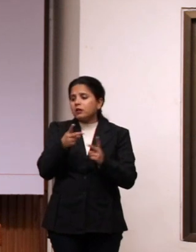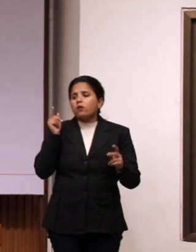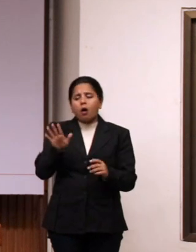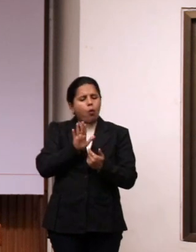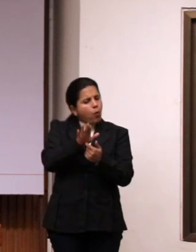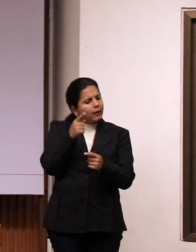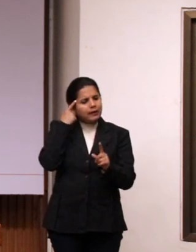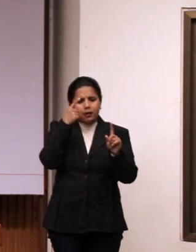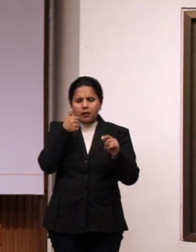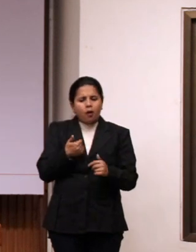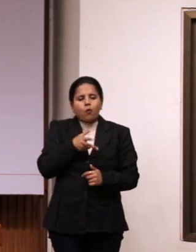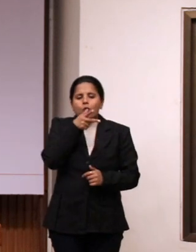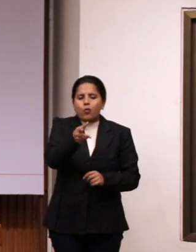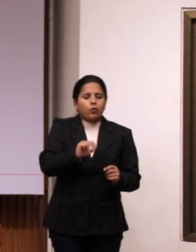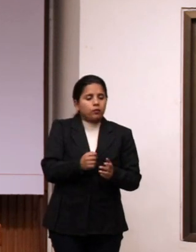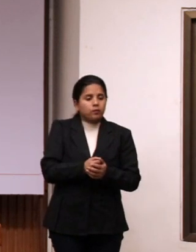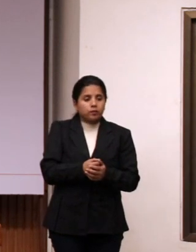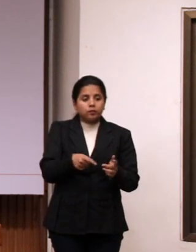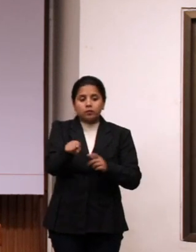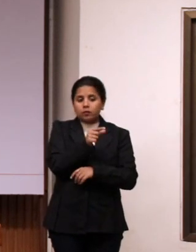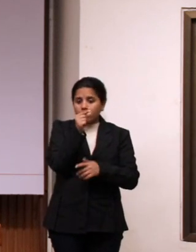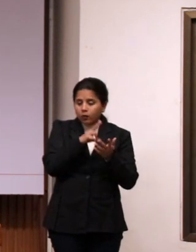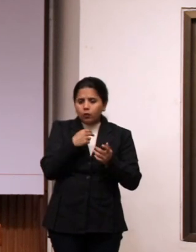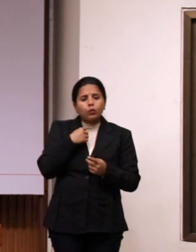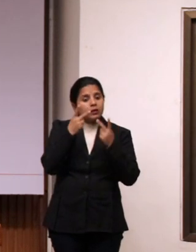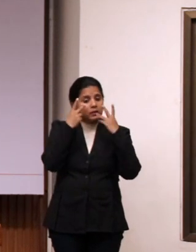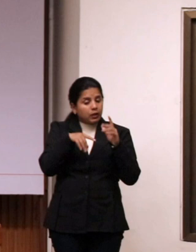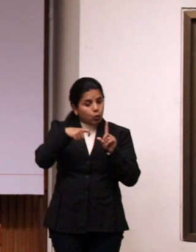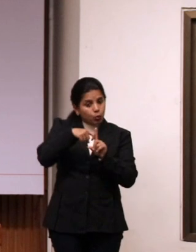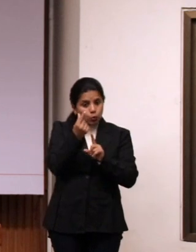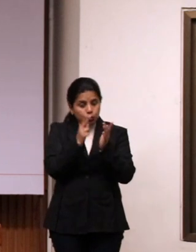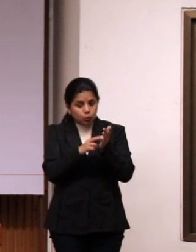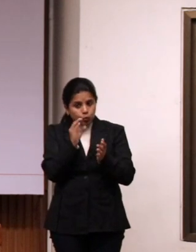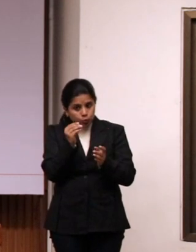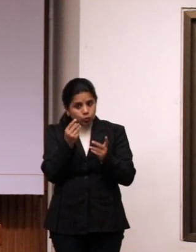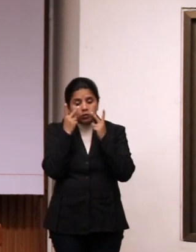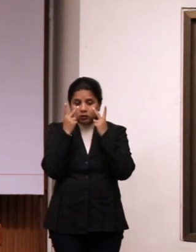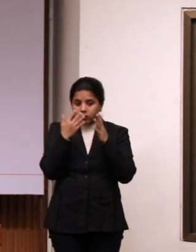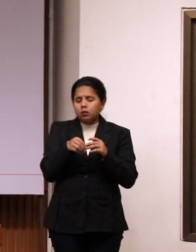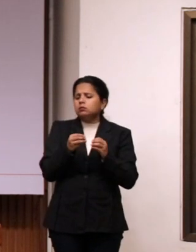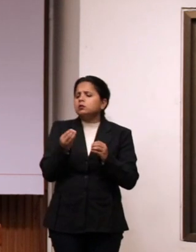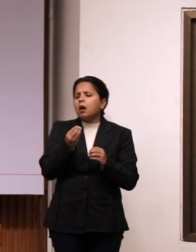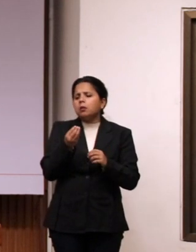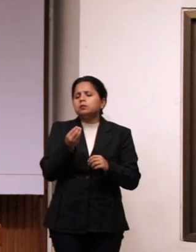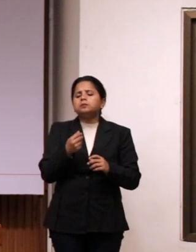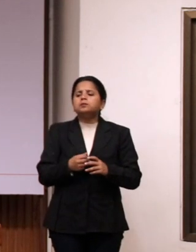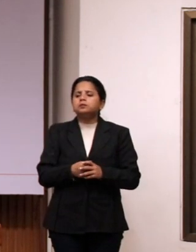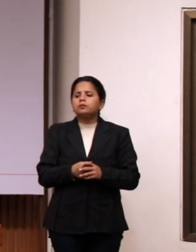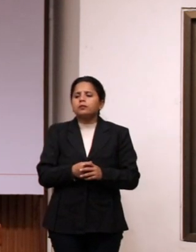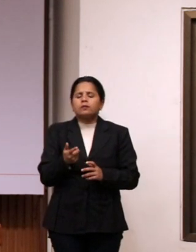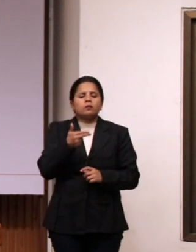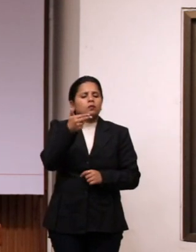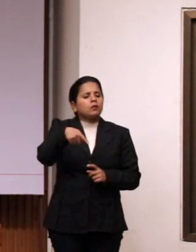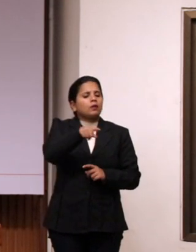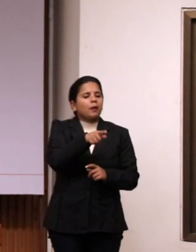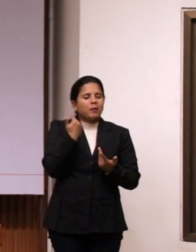mention here. So when look at Kuno, I seen Kuno from very, when